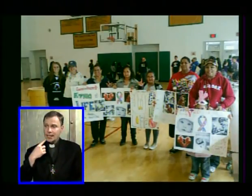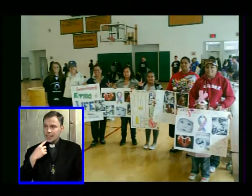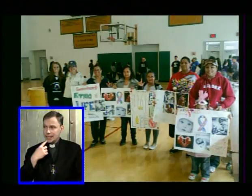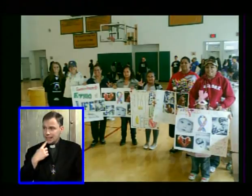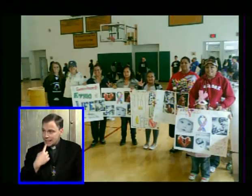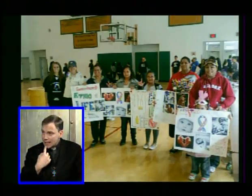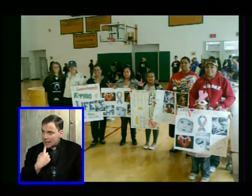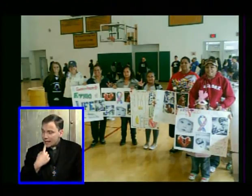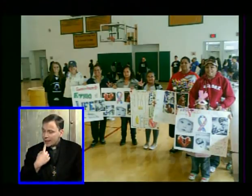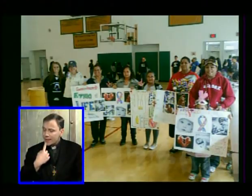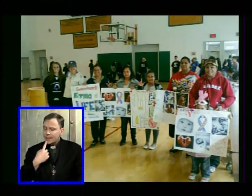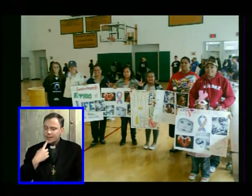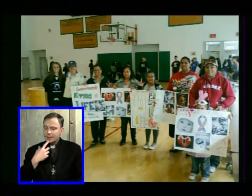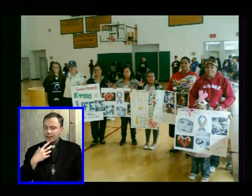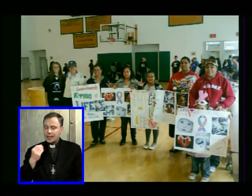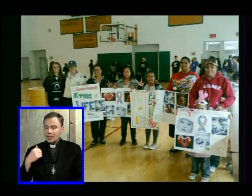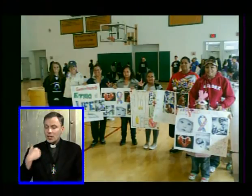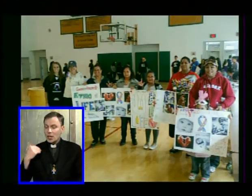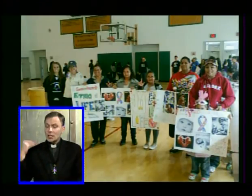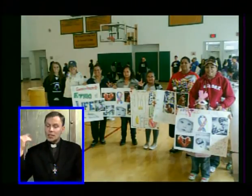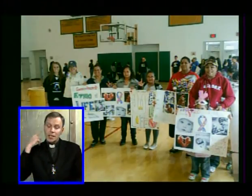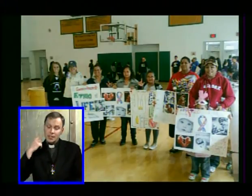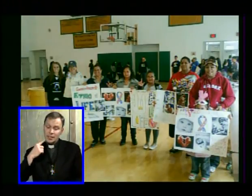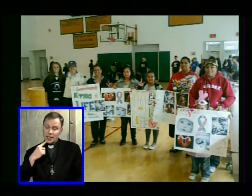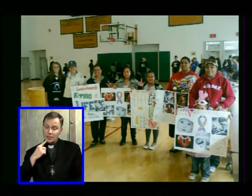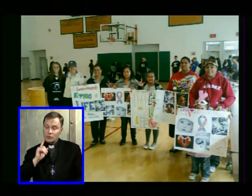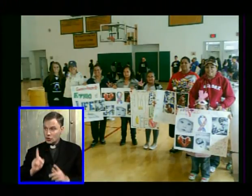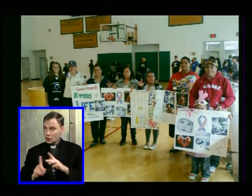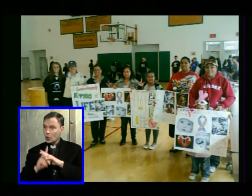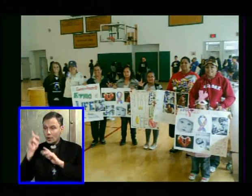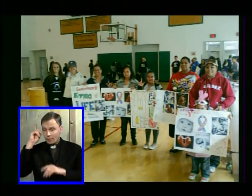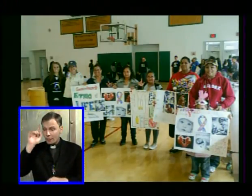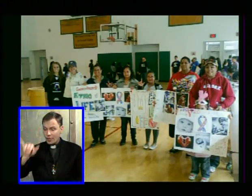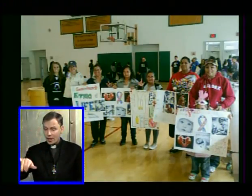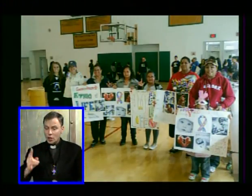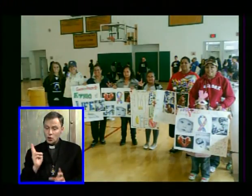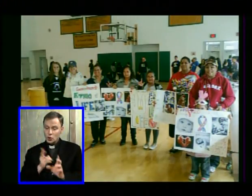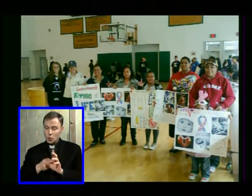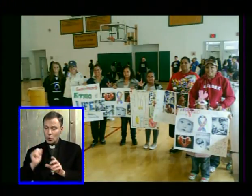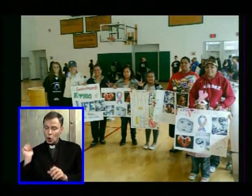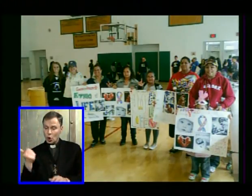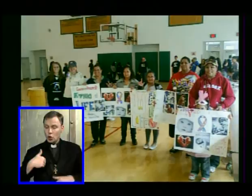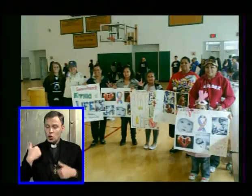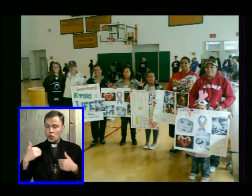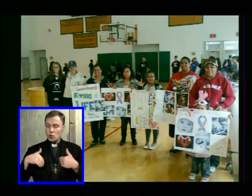at the cathedral, and many of the young deaf in attendance